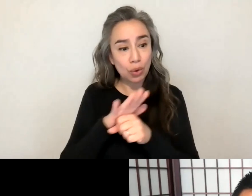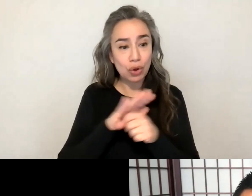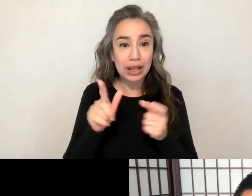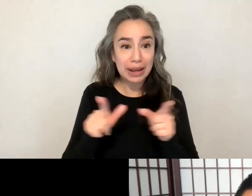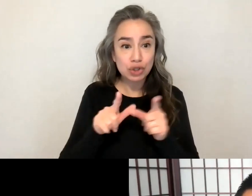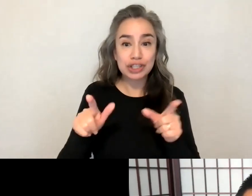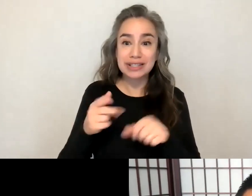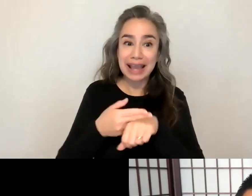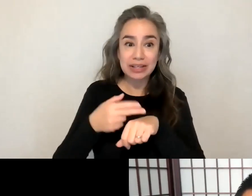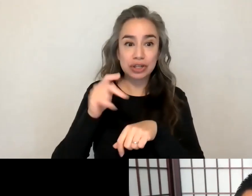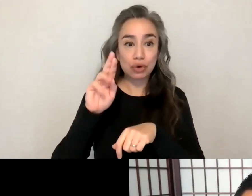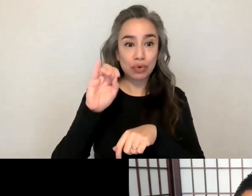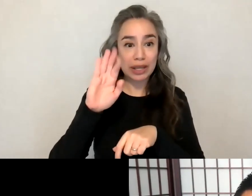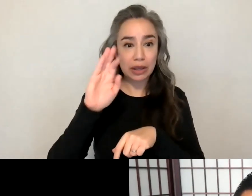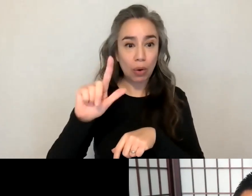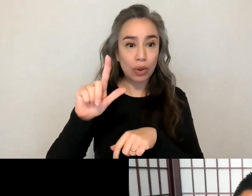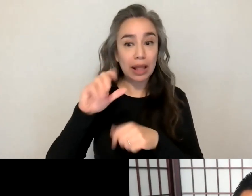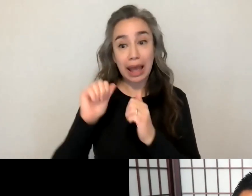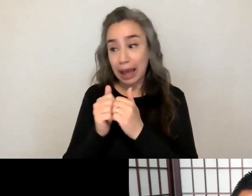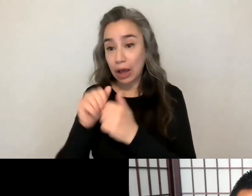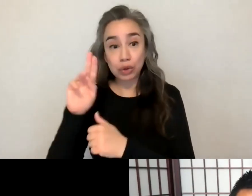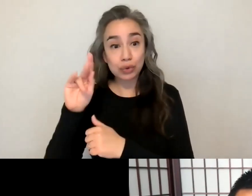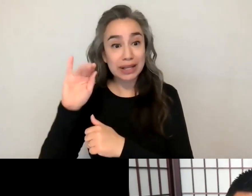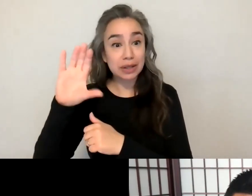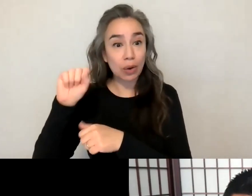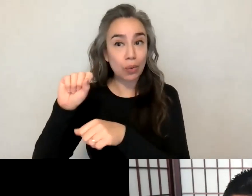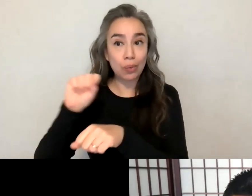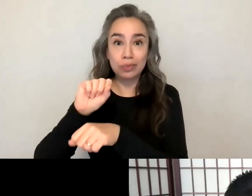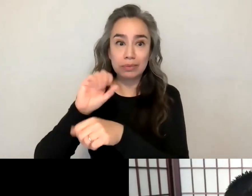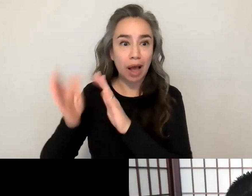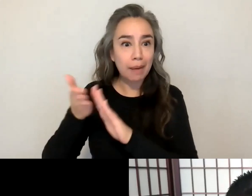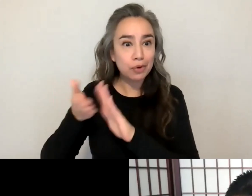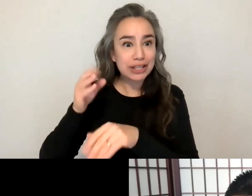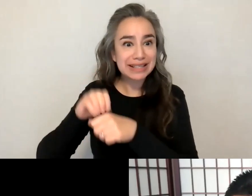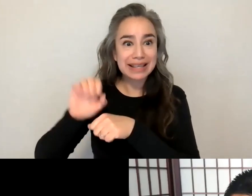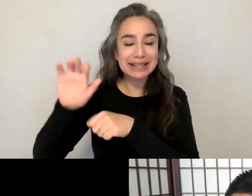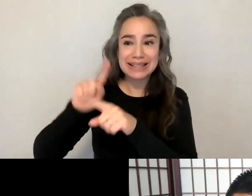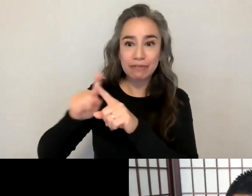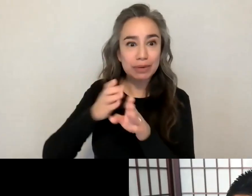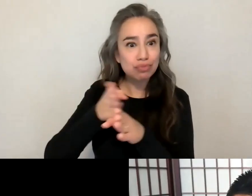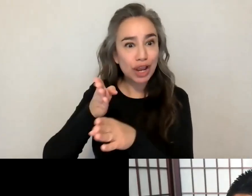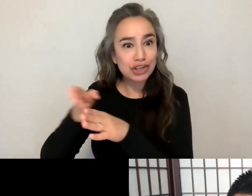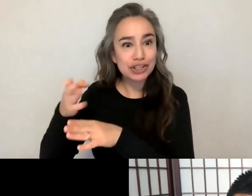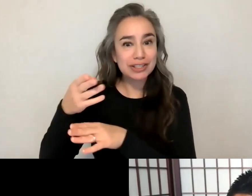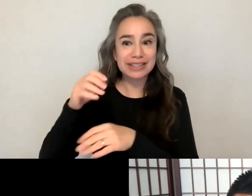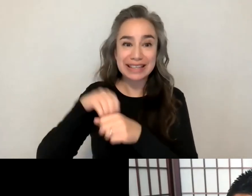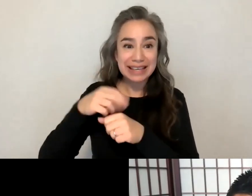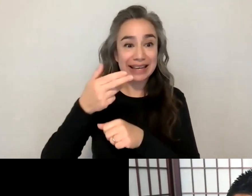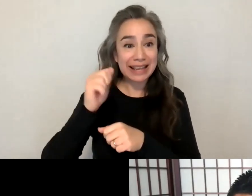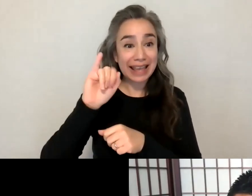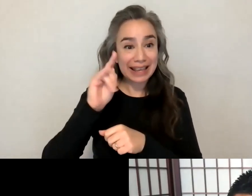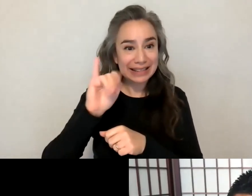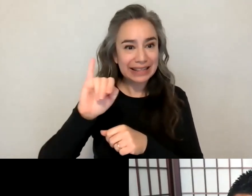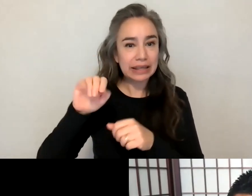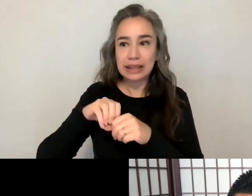But if you look at the way UNESCO operates in its branches in the global south, like in Haiti, you can see that in the daily practices, they do the same